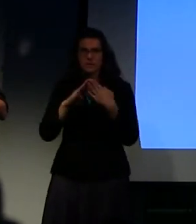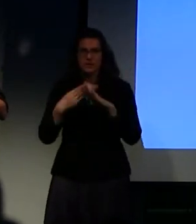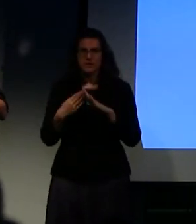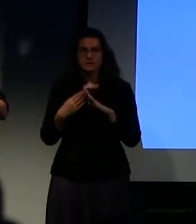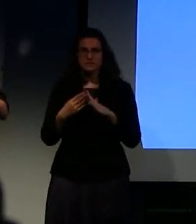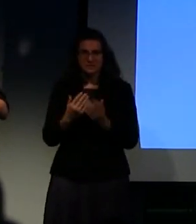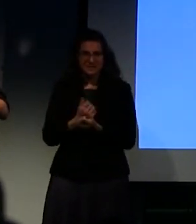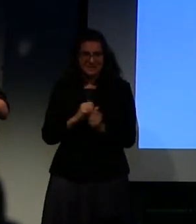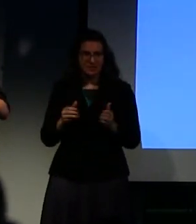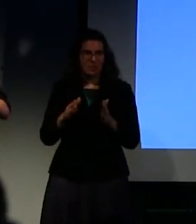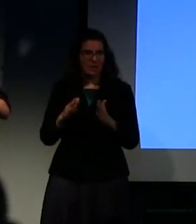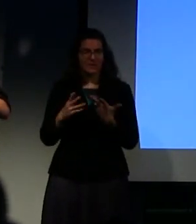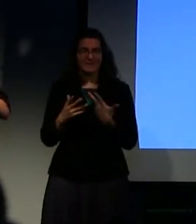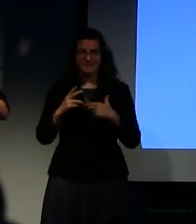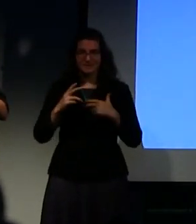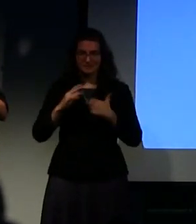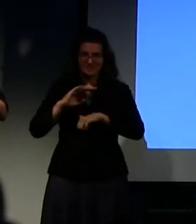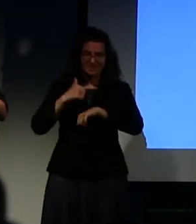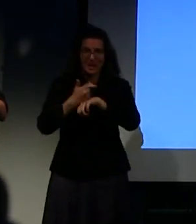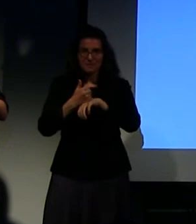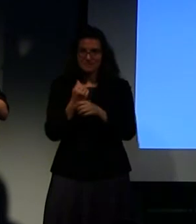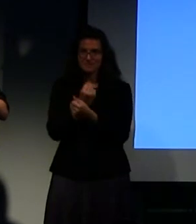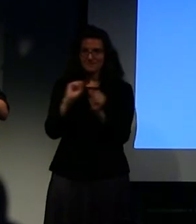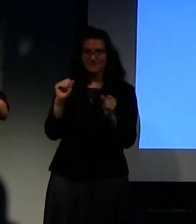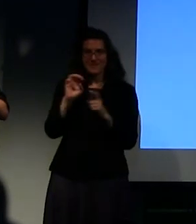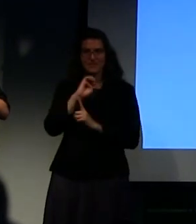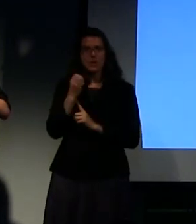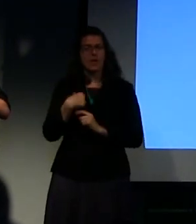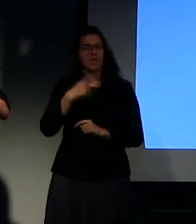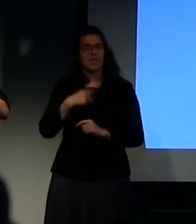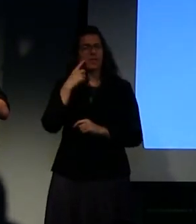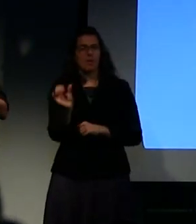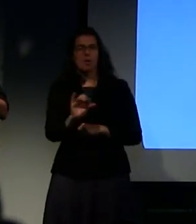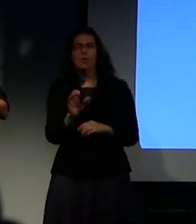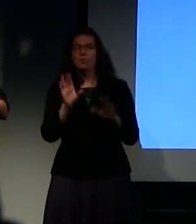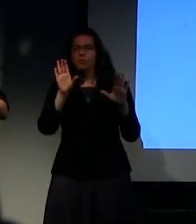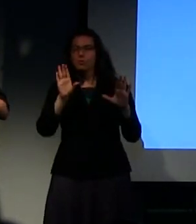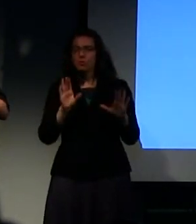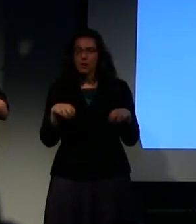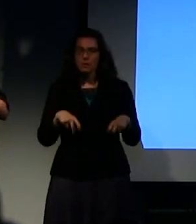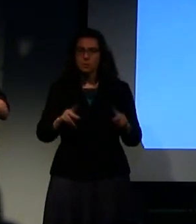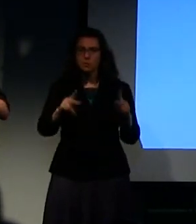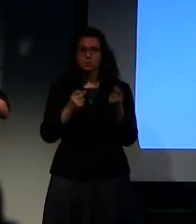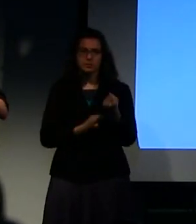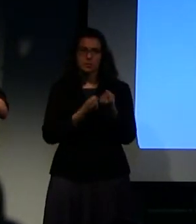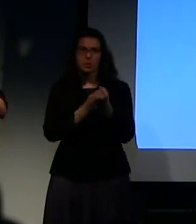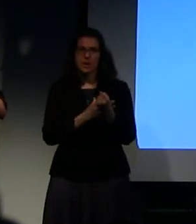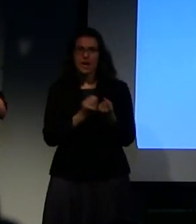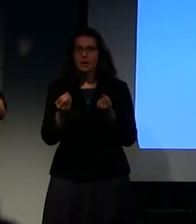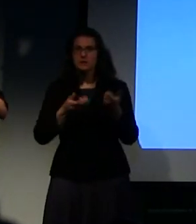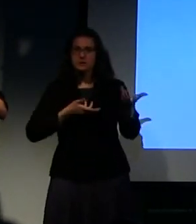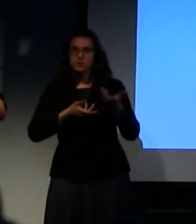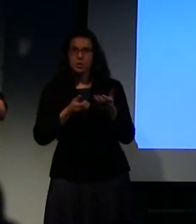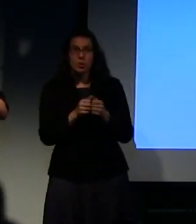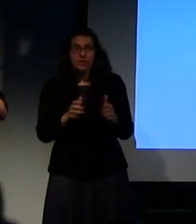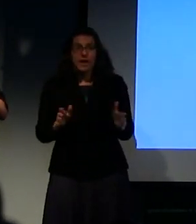safe environment. I think those are also great opportunities to support and engage without having